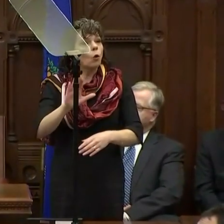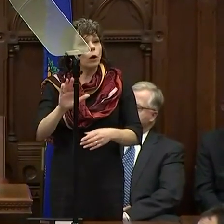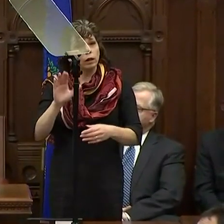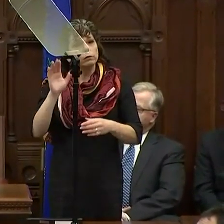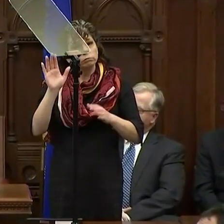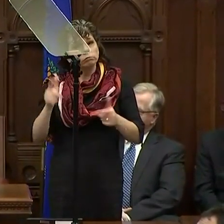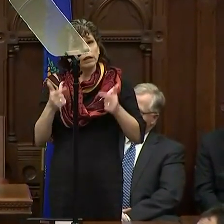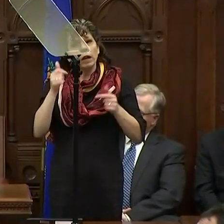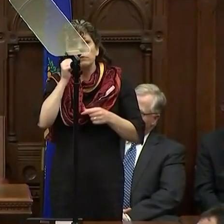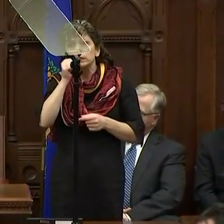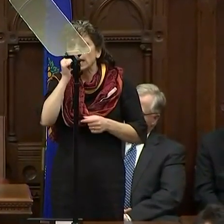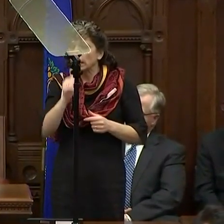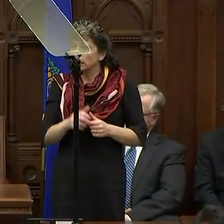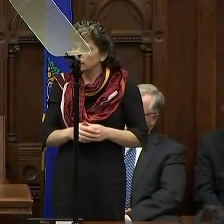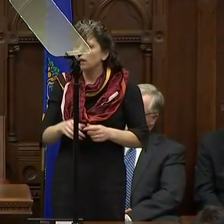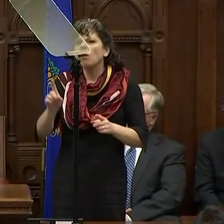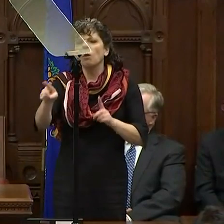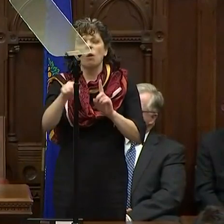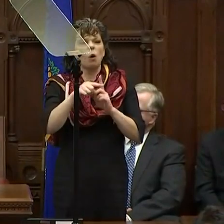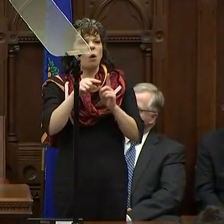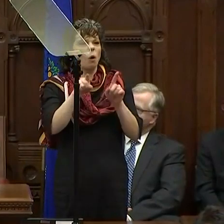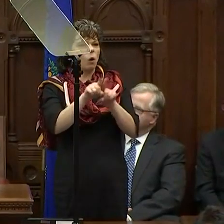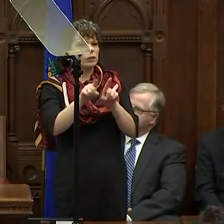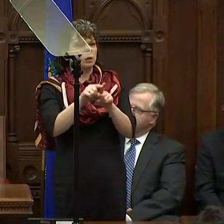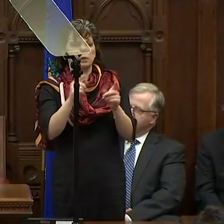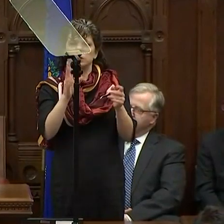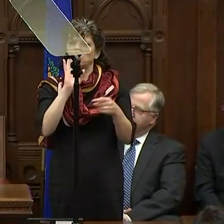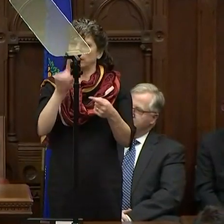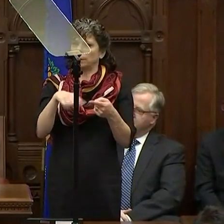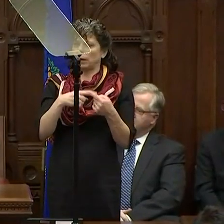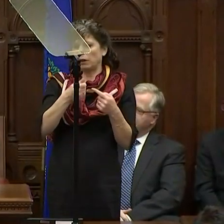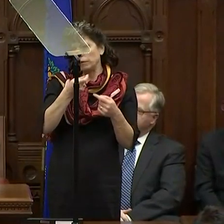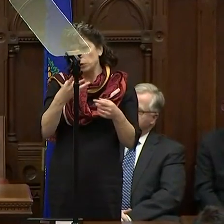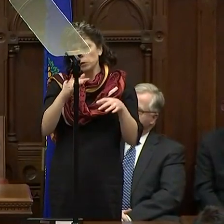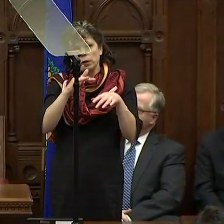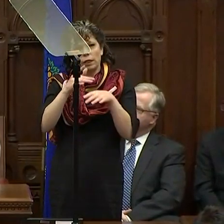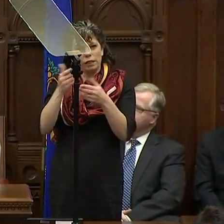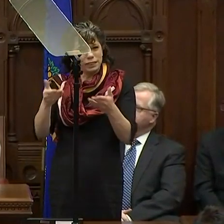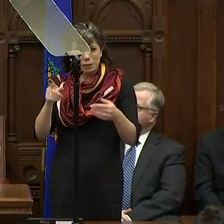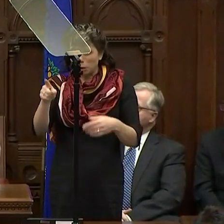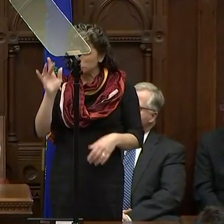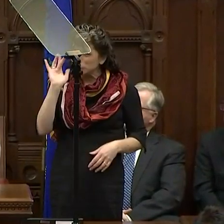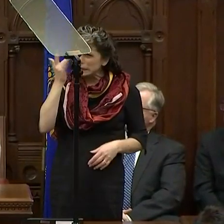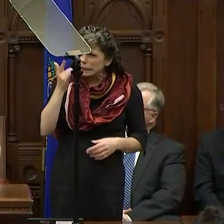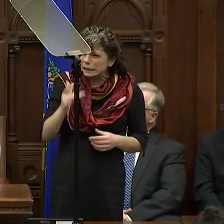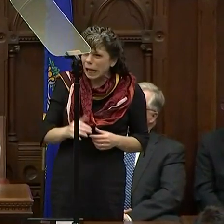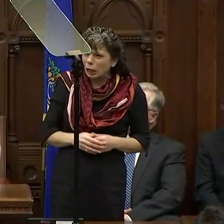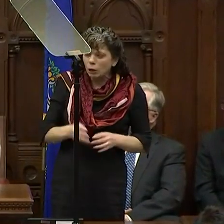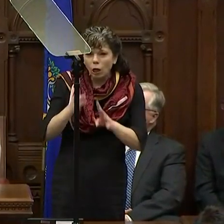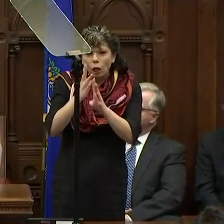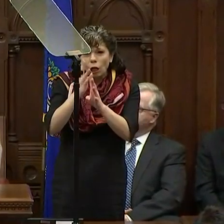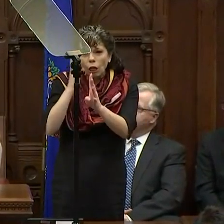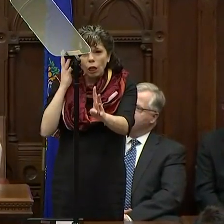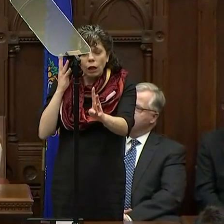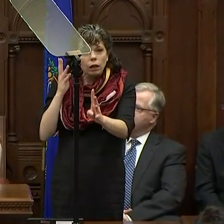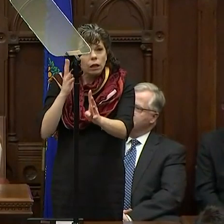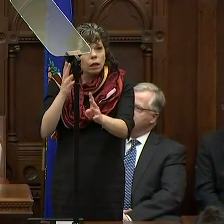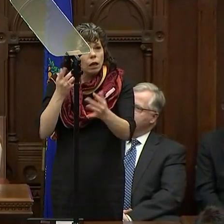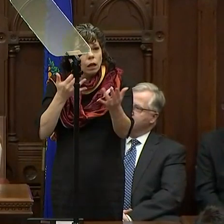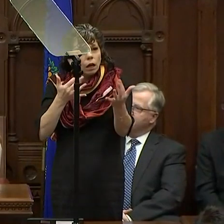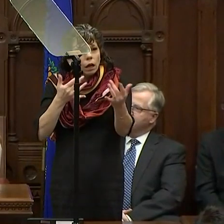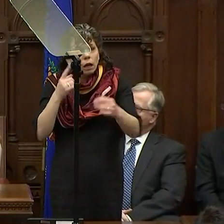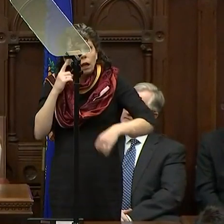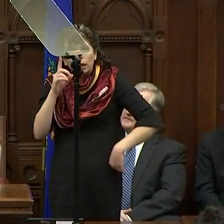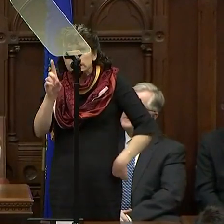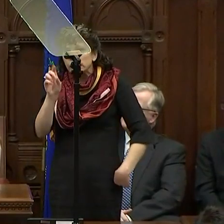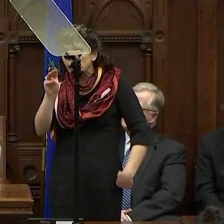And let me just highlight a few small things. Aren't you sick and tired of waiting in endless lines over to Marburg and